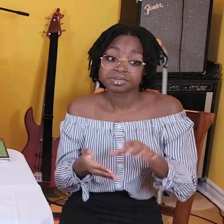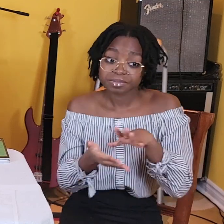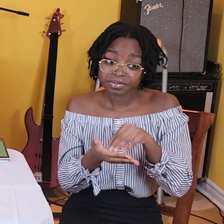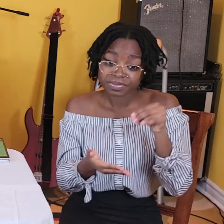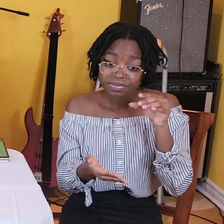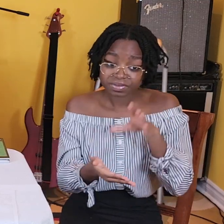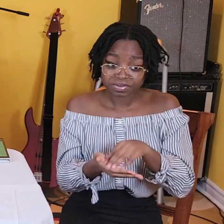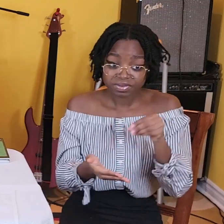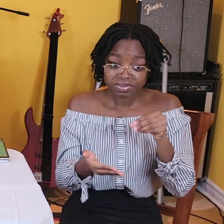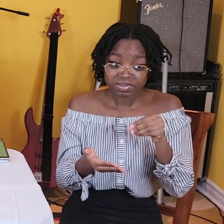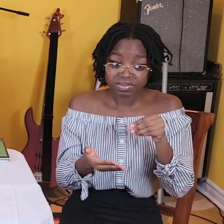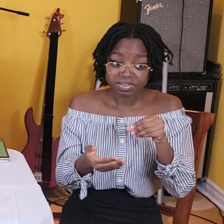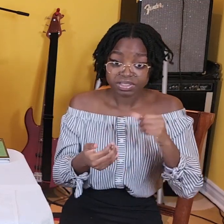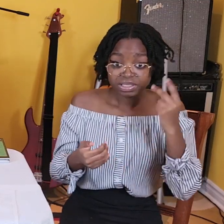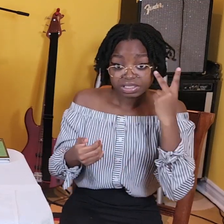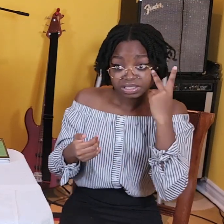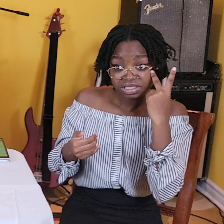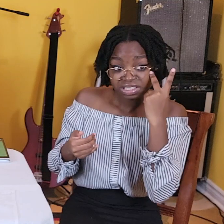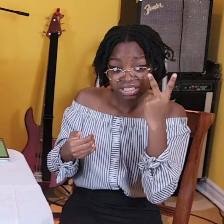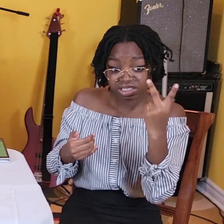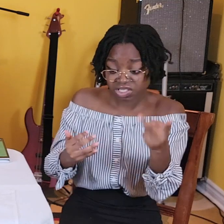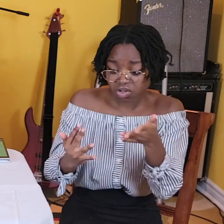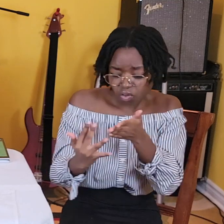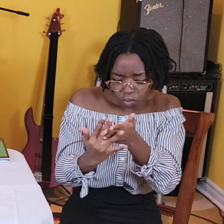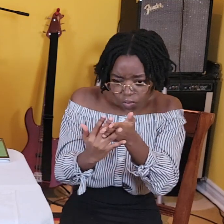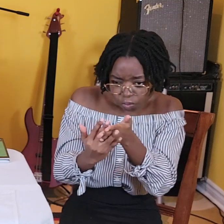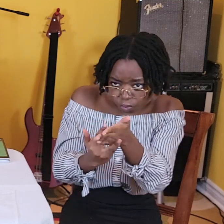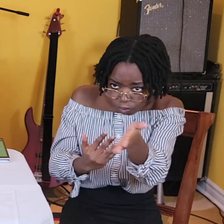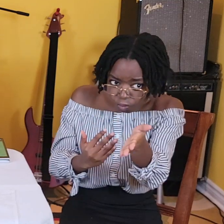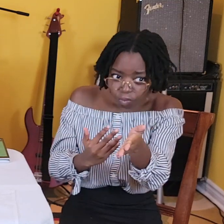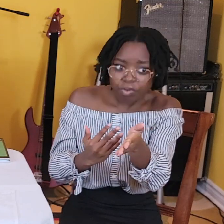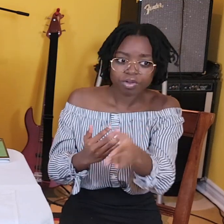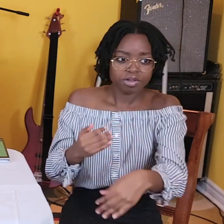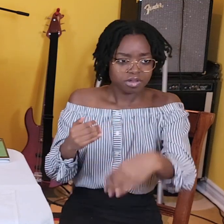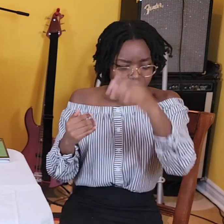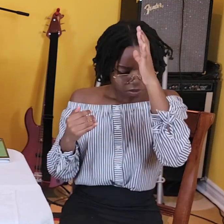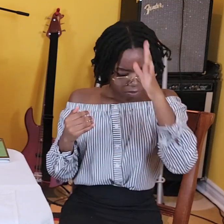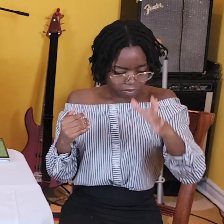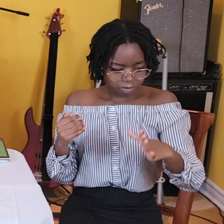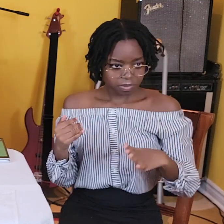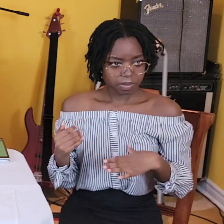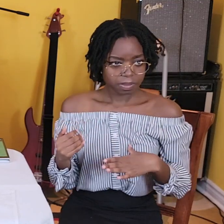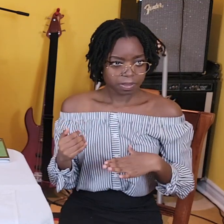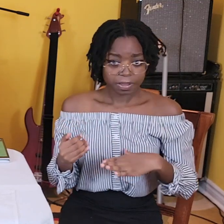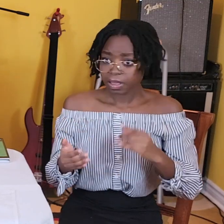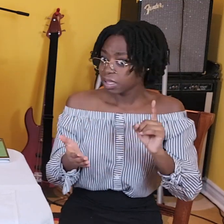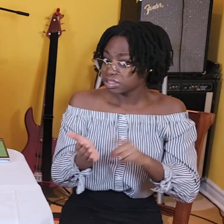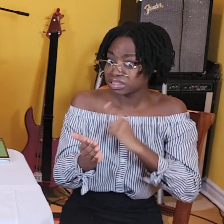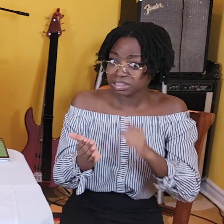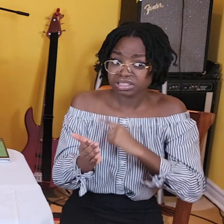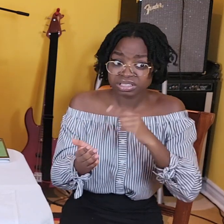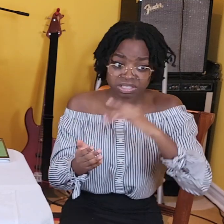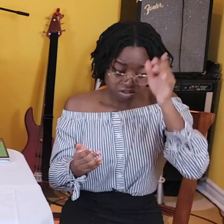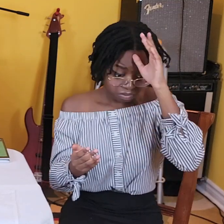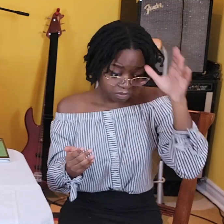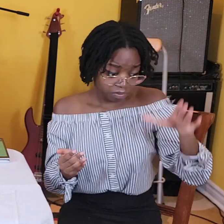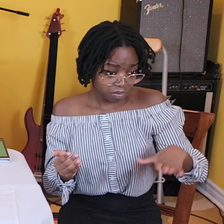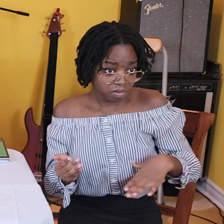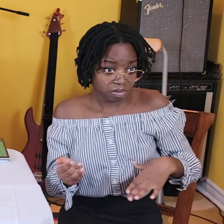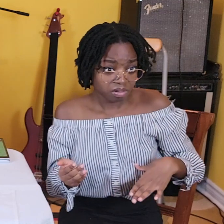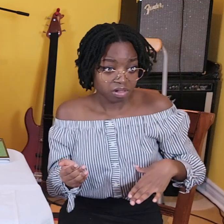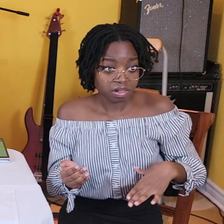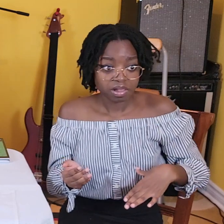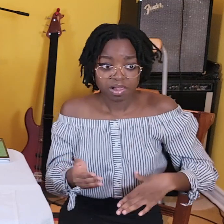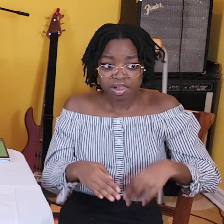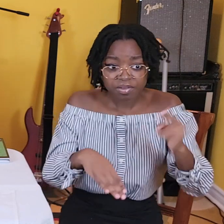look beyond the human being and to recognize that the human being, sometimes they're just tools, allowing themselves to be used